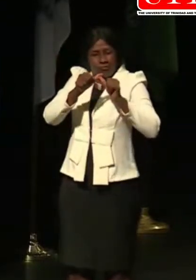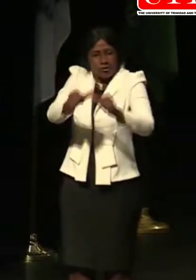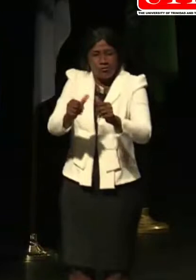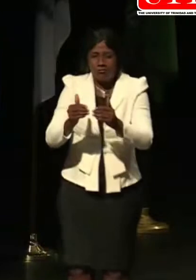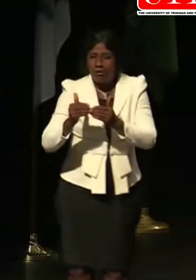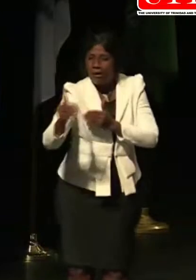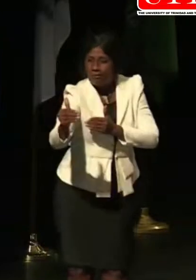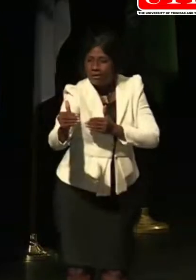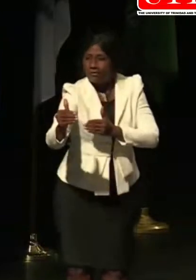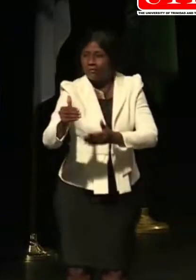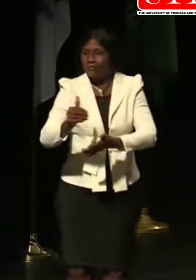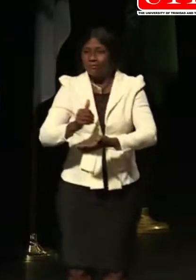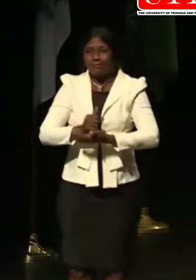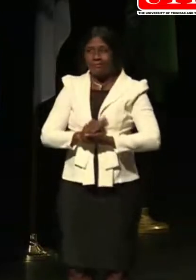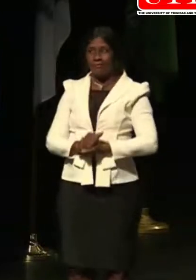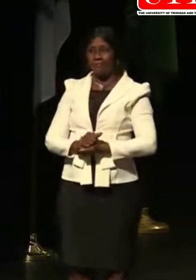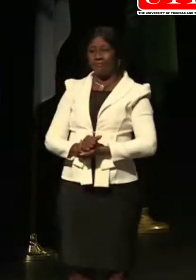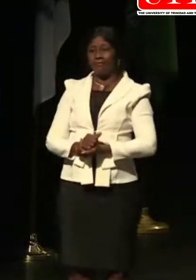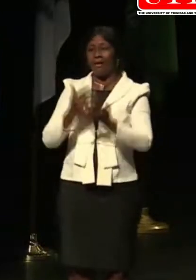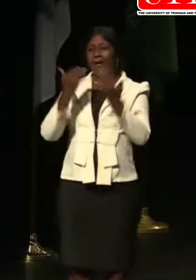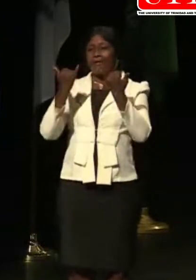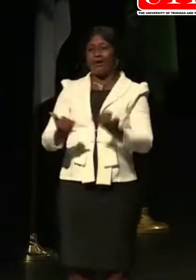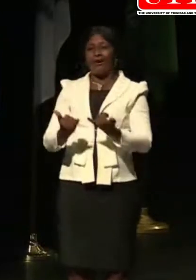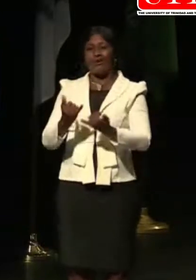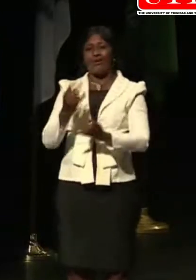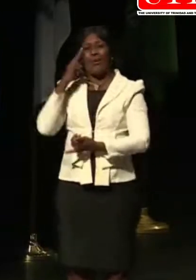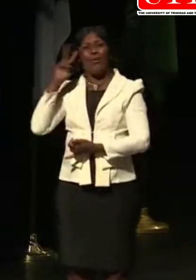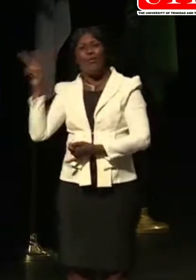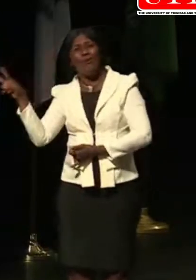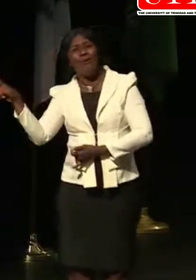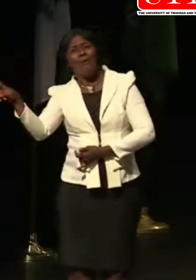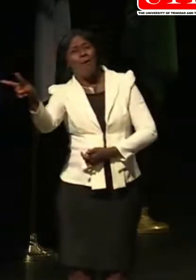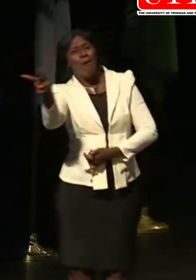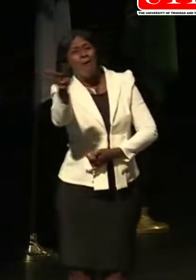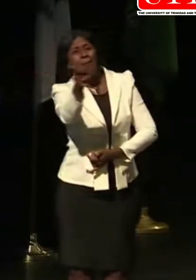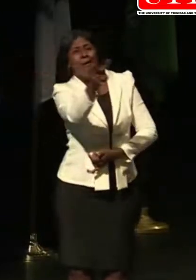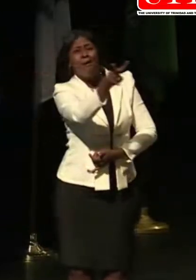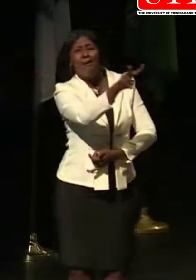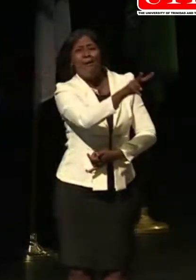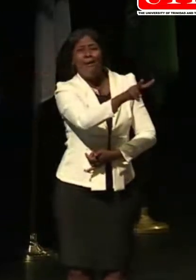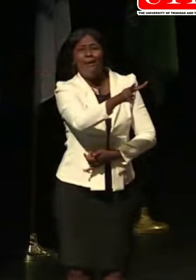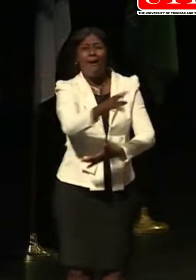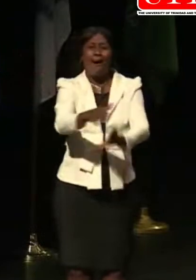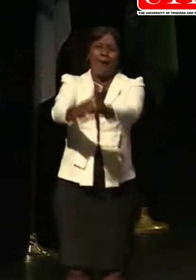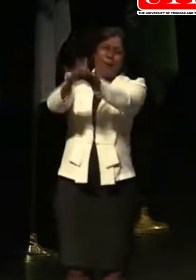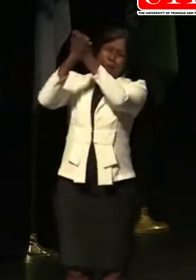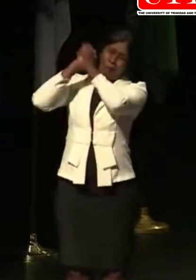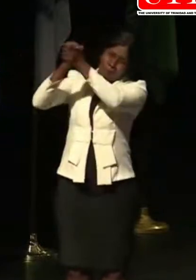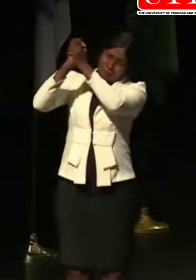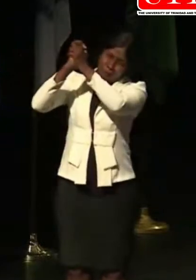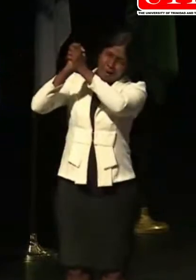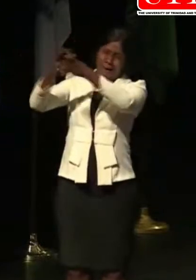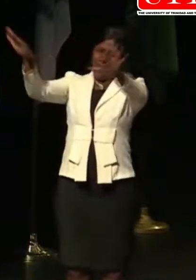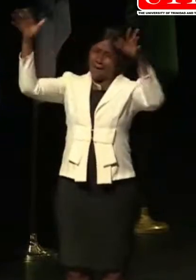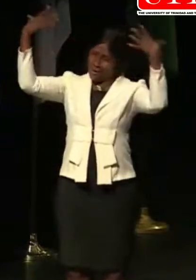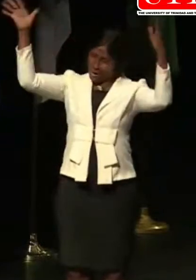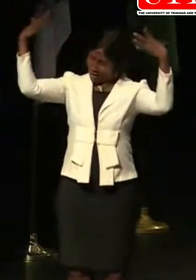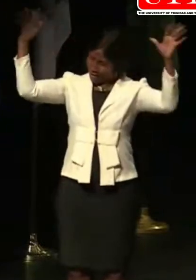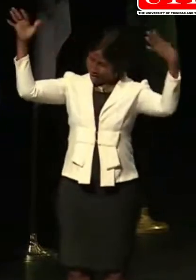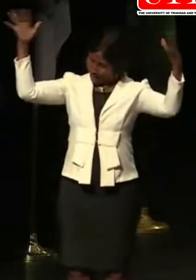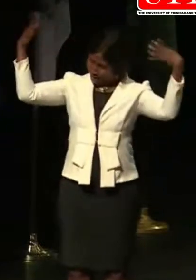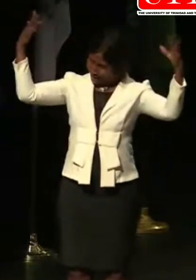challenging circumstances, and here you are today. Here you are today. Yeah, give yourselves a round of